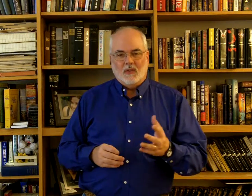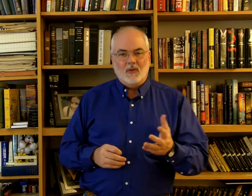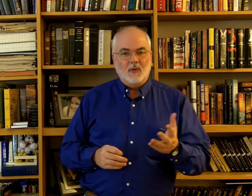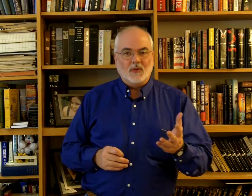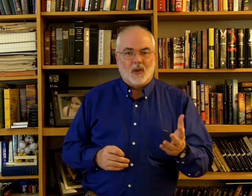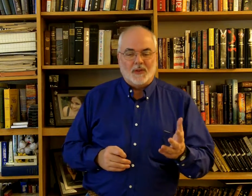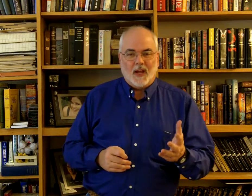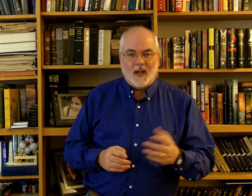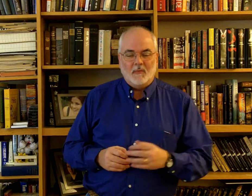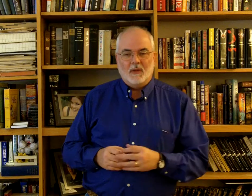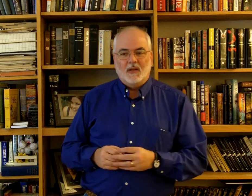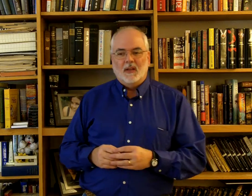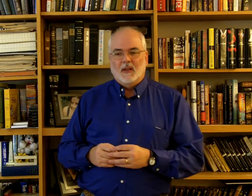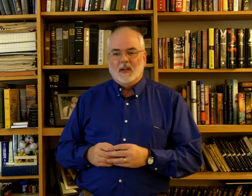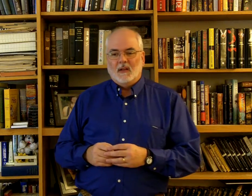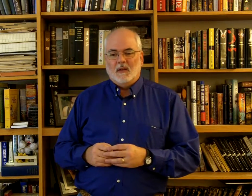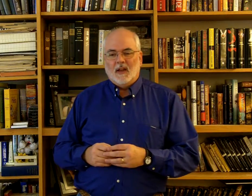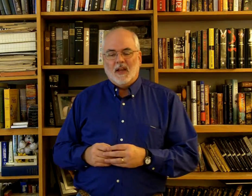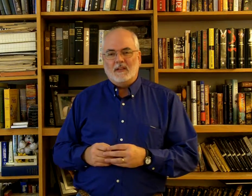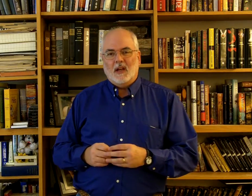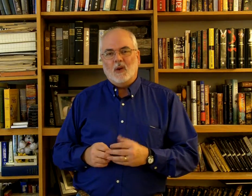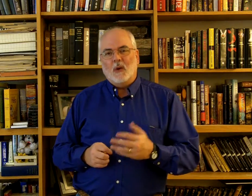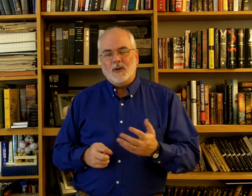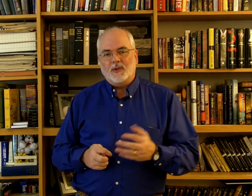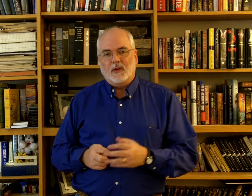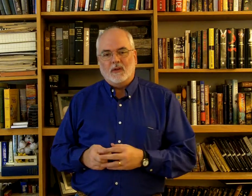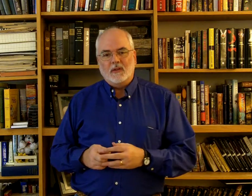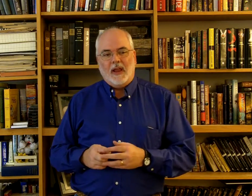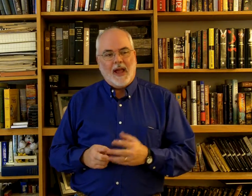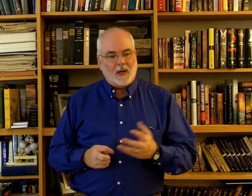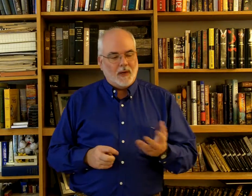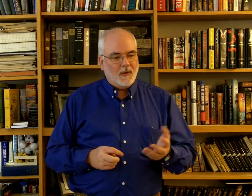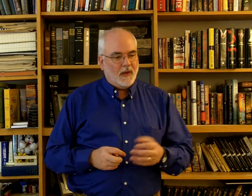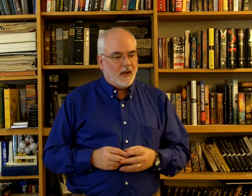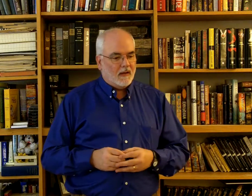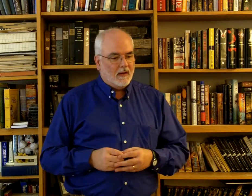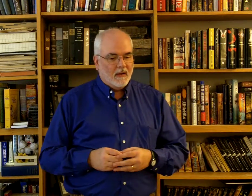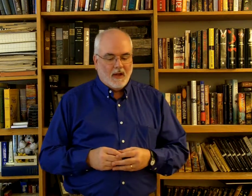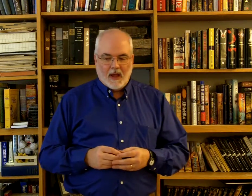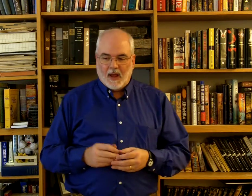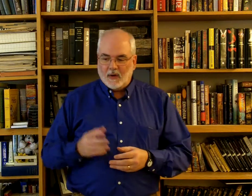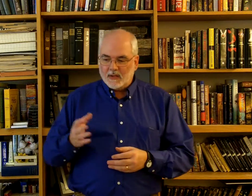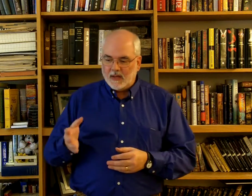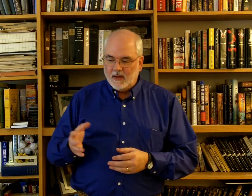You use it all the time. It's a question. You say, how do I do that? How is that done?